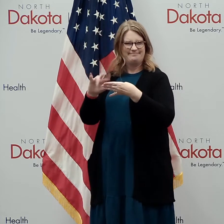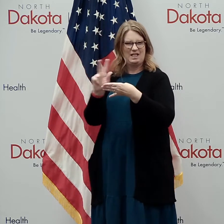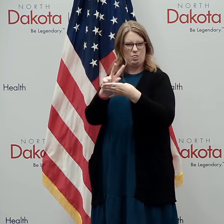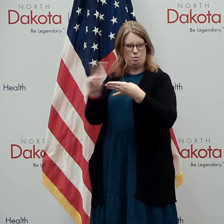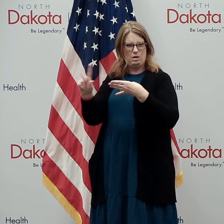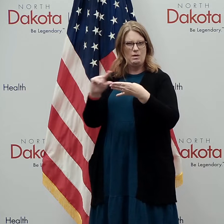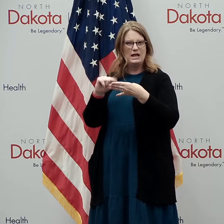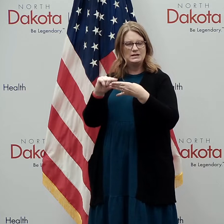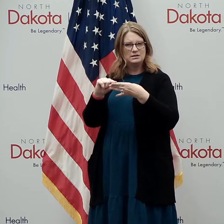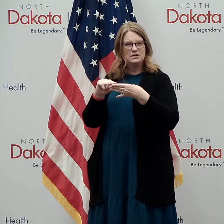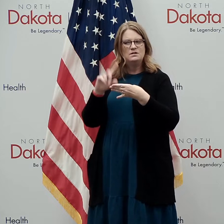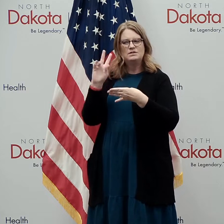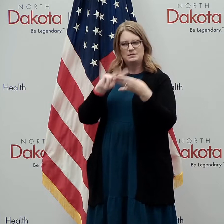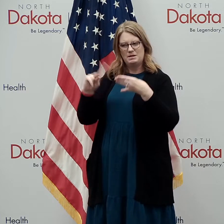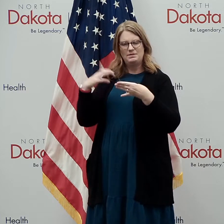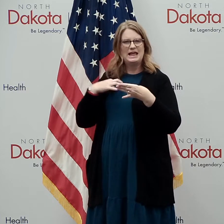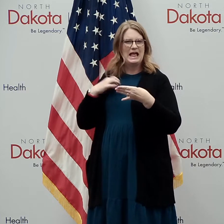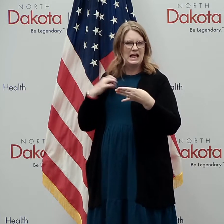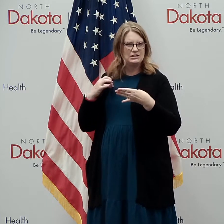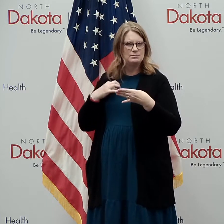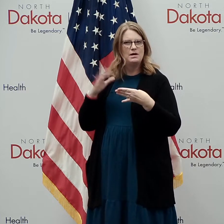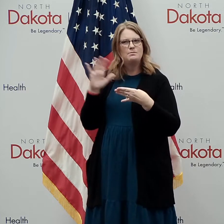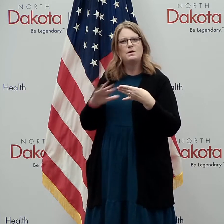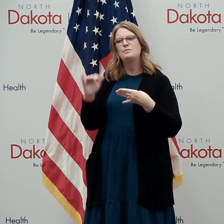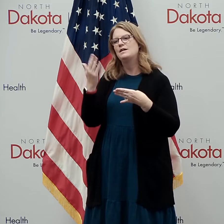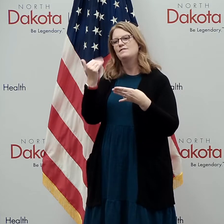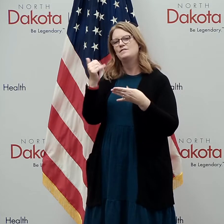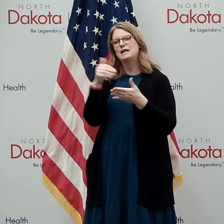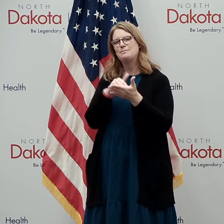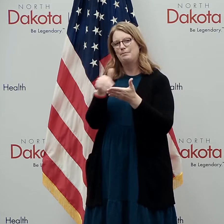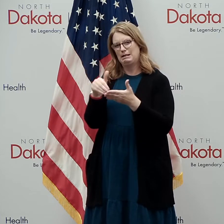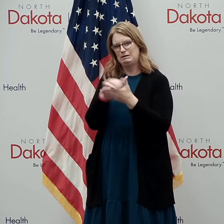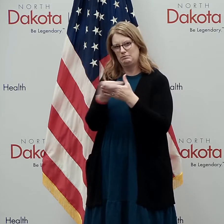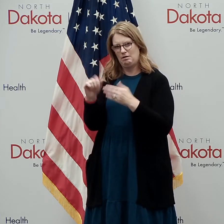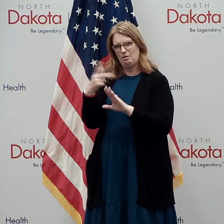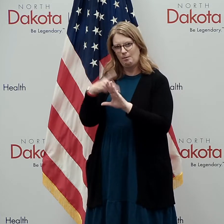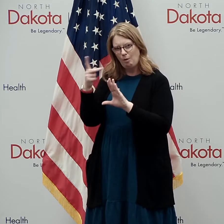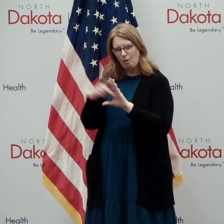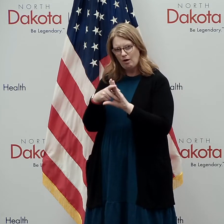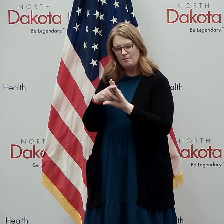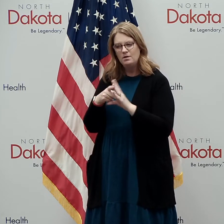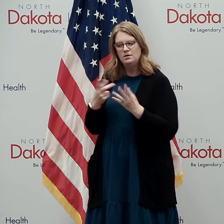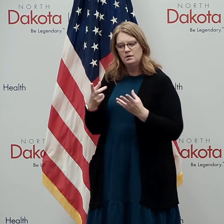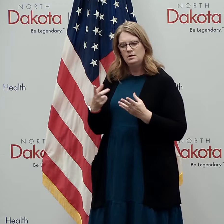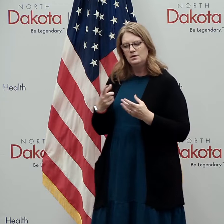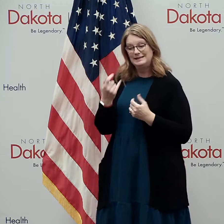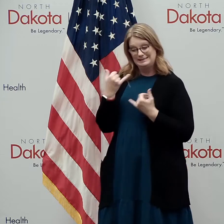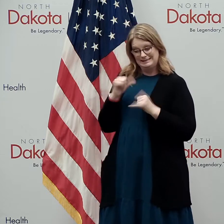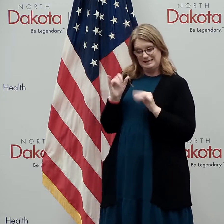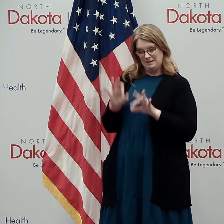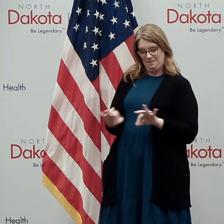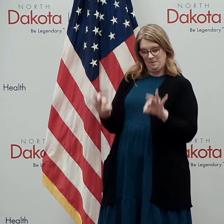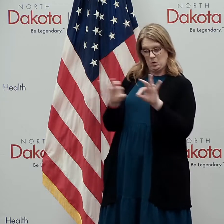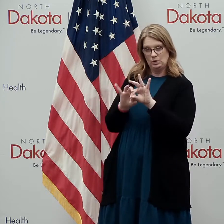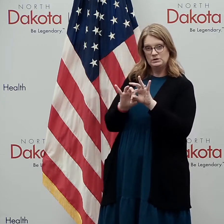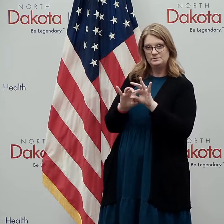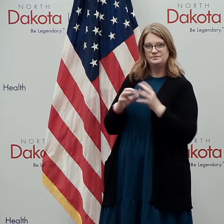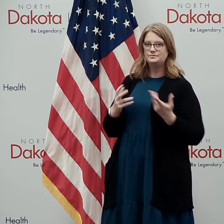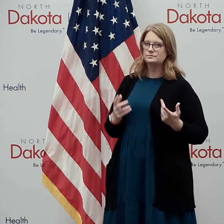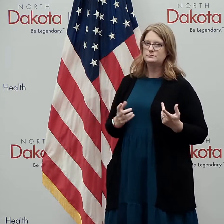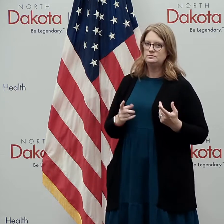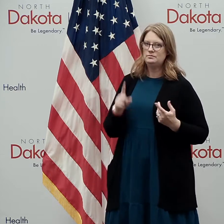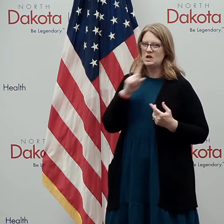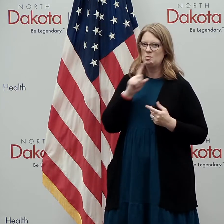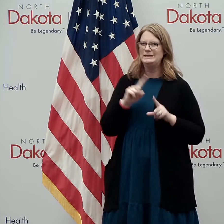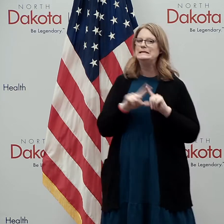for just those that are eligible will be about a $15 million program, so still important to those individuals, but very different in